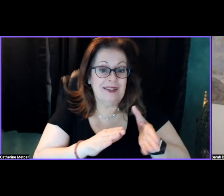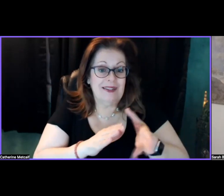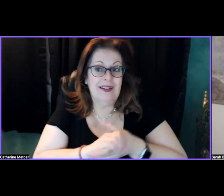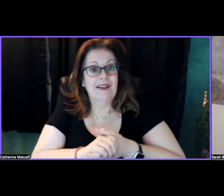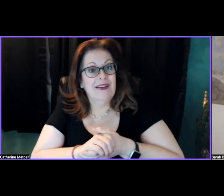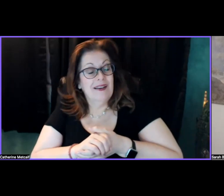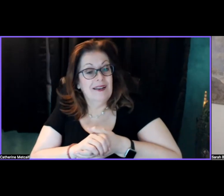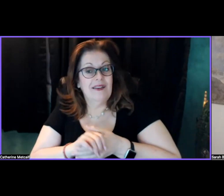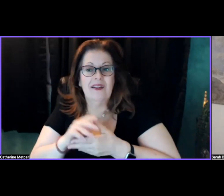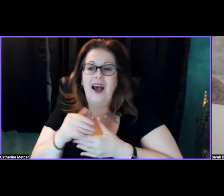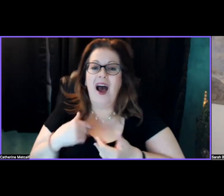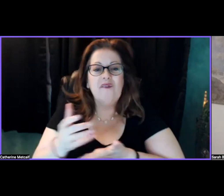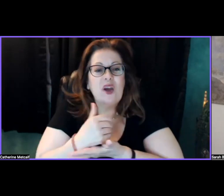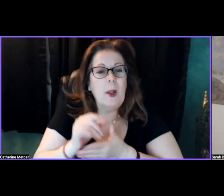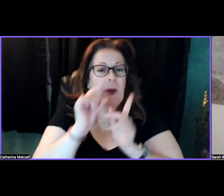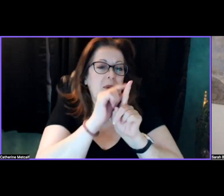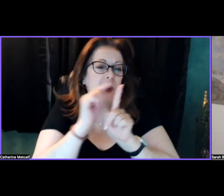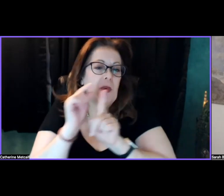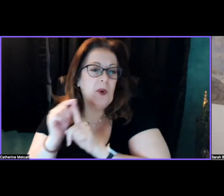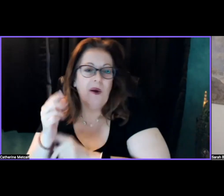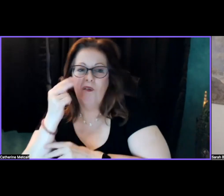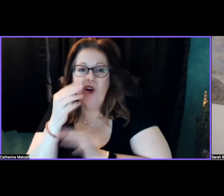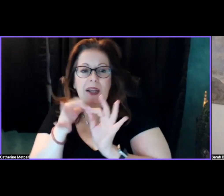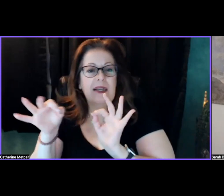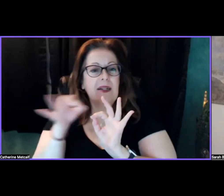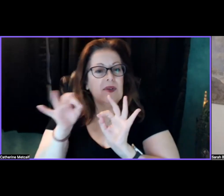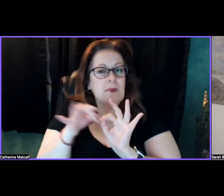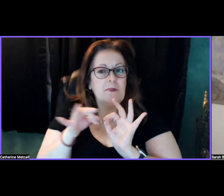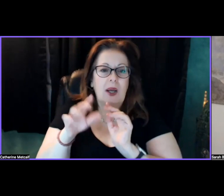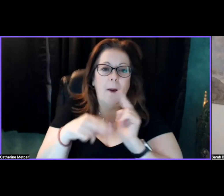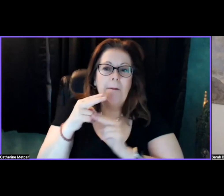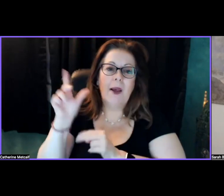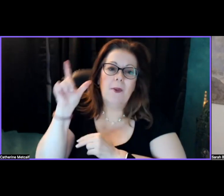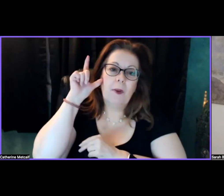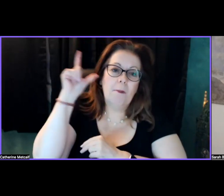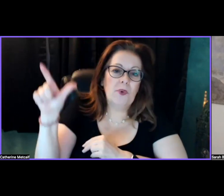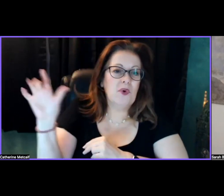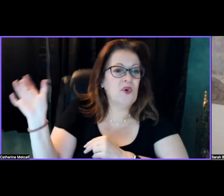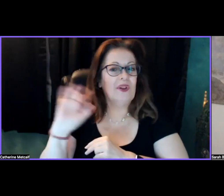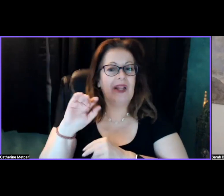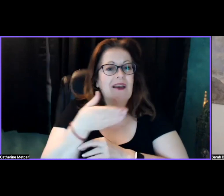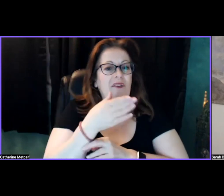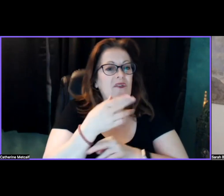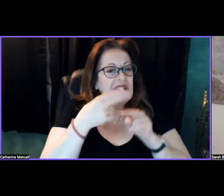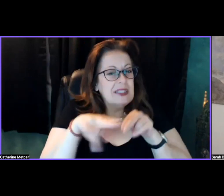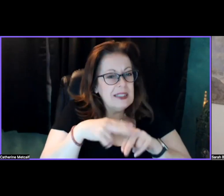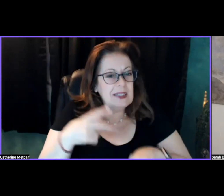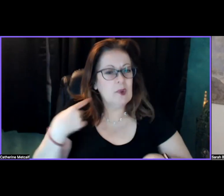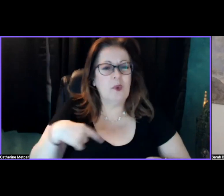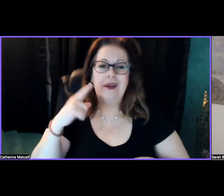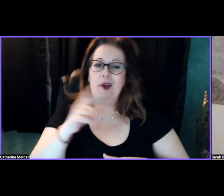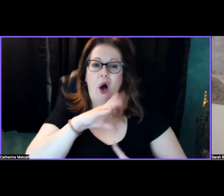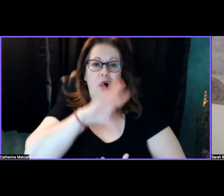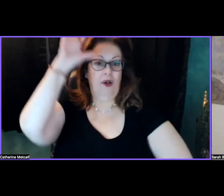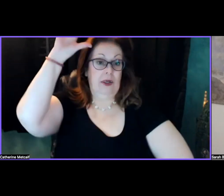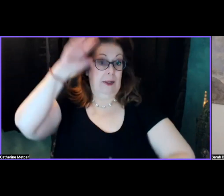funny little sayings about the moon and other small round things like fish eggs. We are all made up of